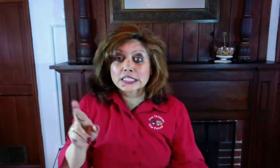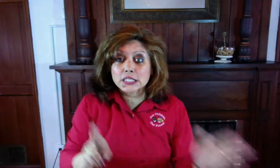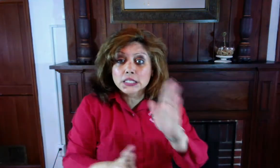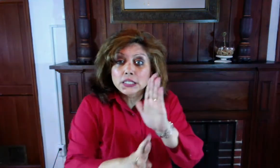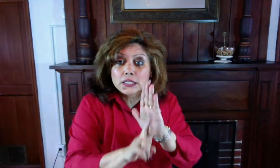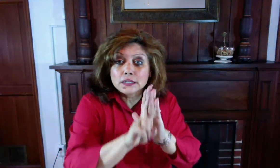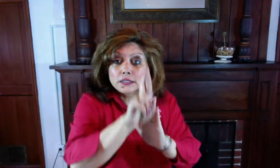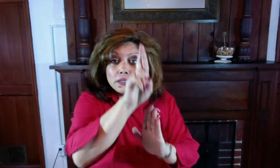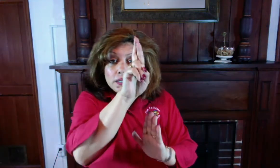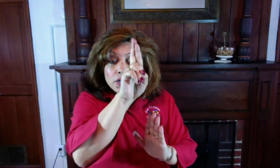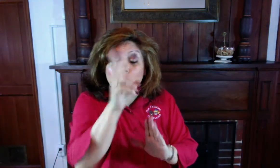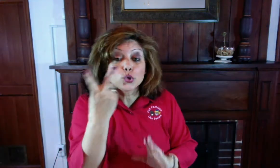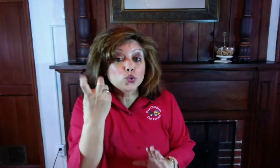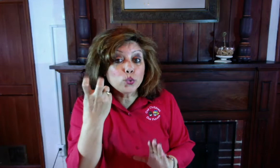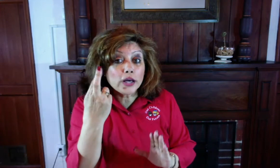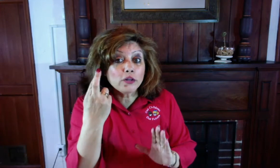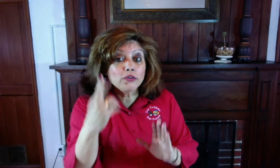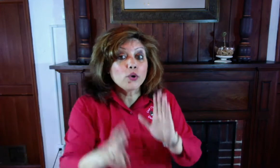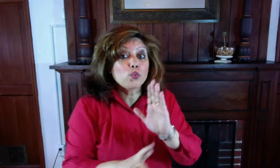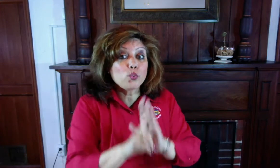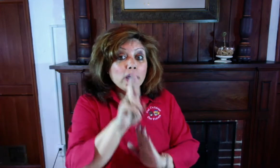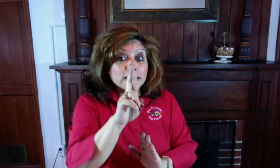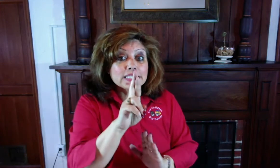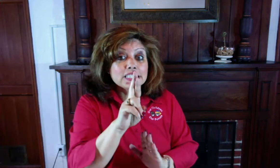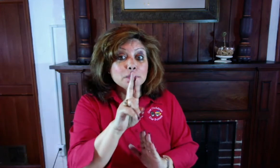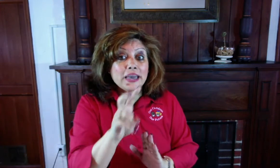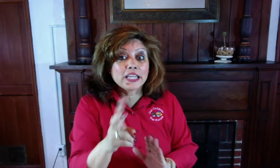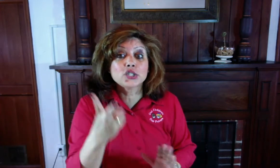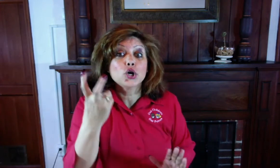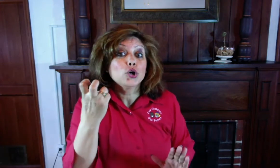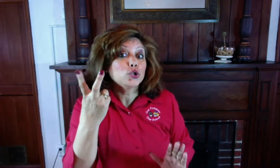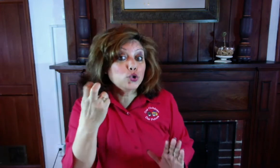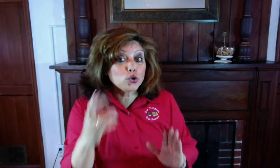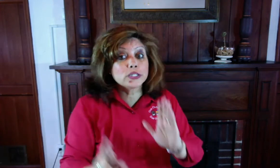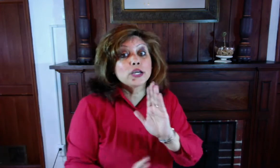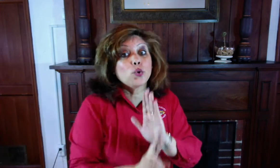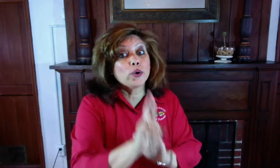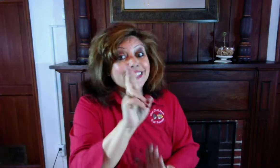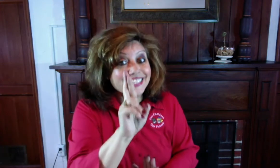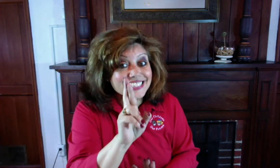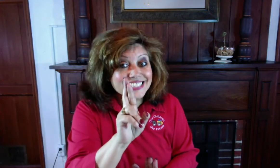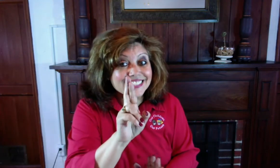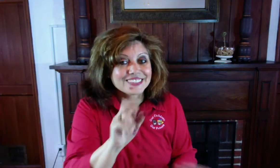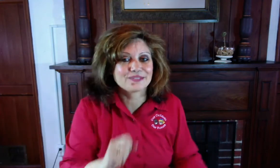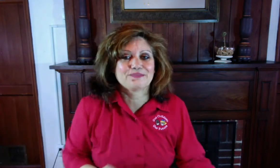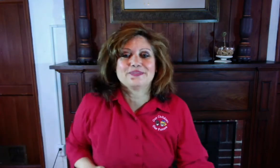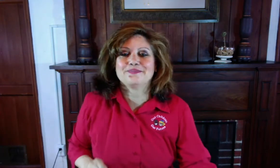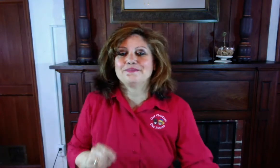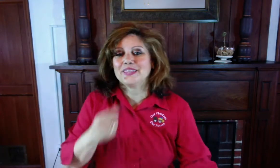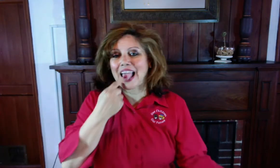rockets. 12 rockets. In Spanish, 12 cohetes.